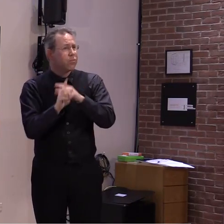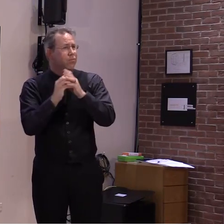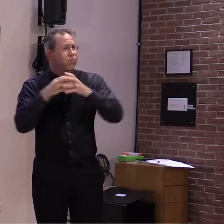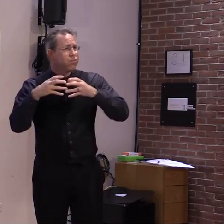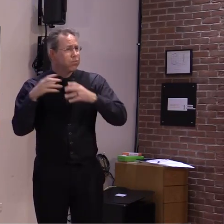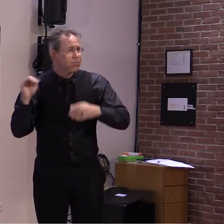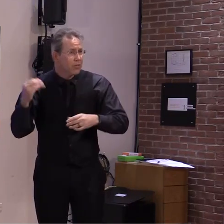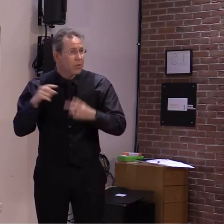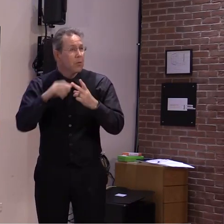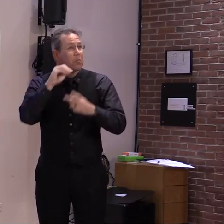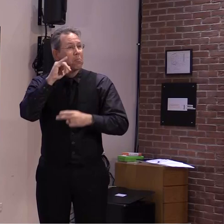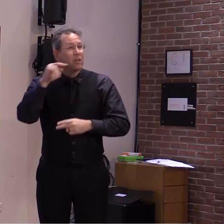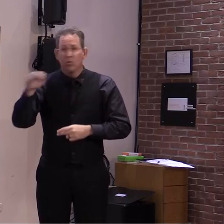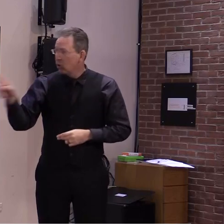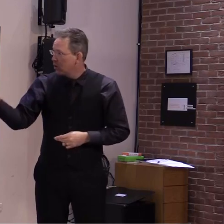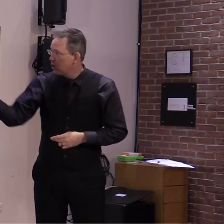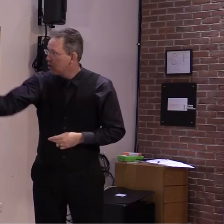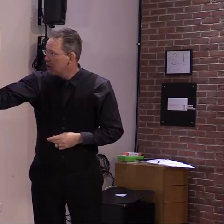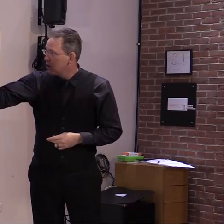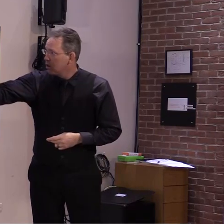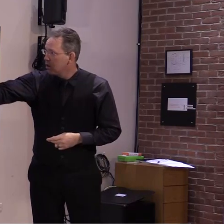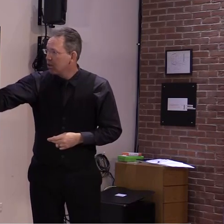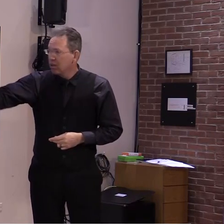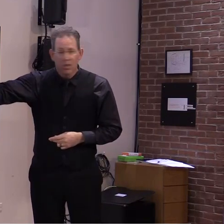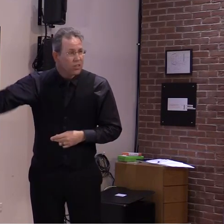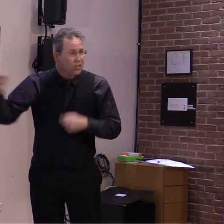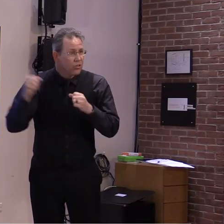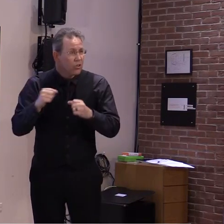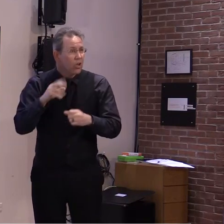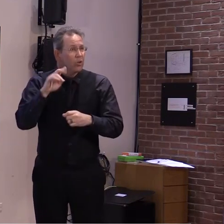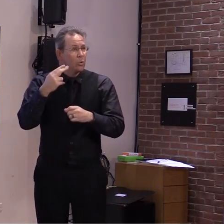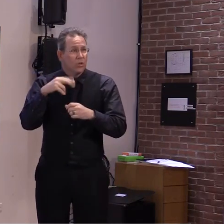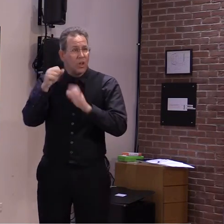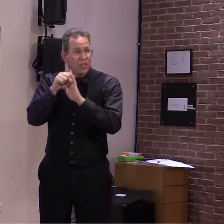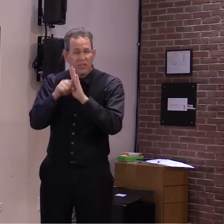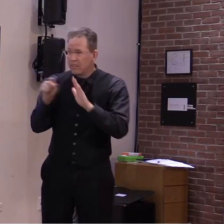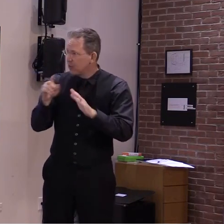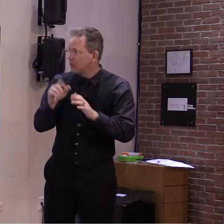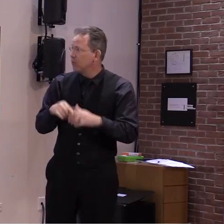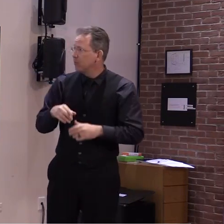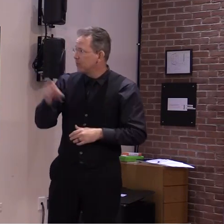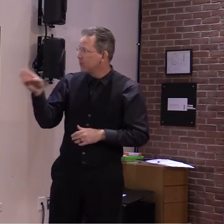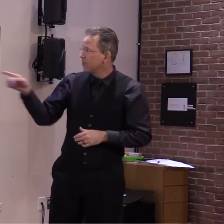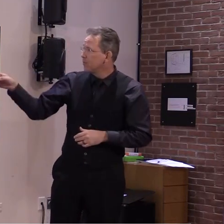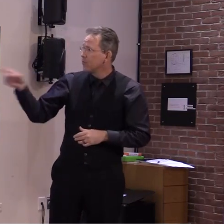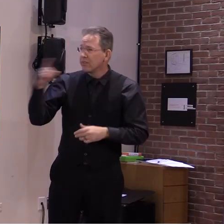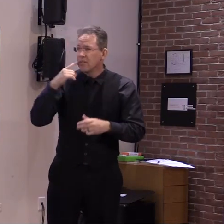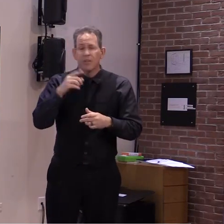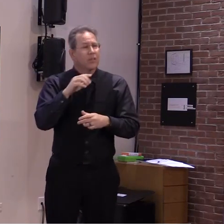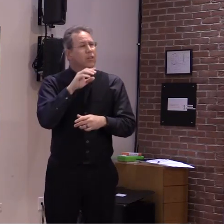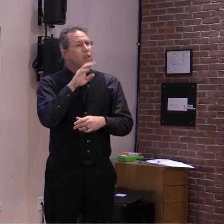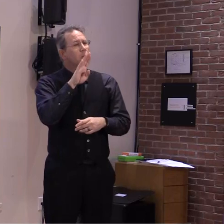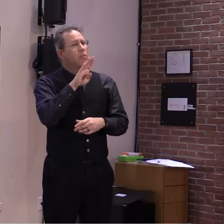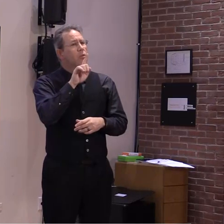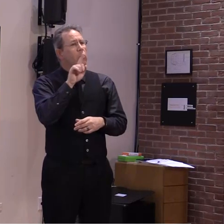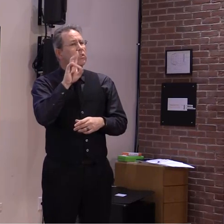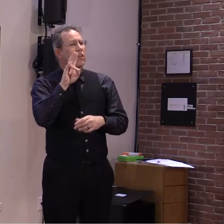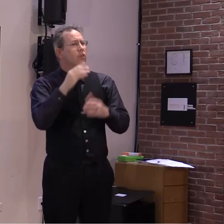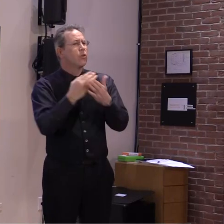certainly parts of the Northeast as well. Many of these parts of the country also happen to be places where